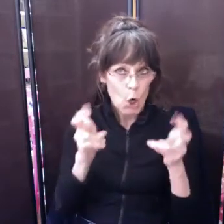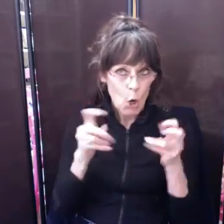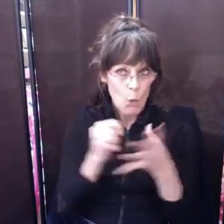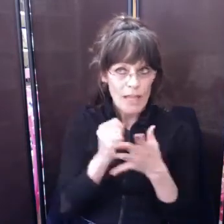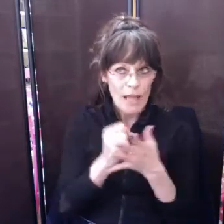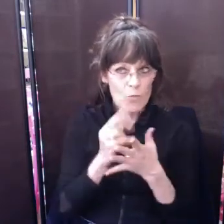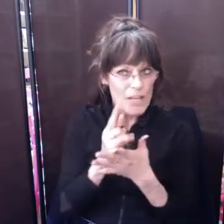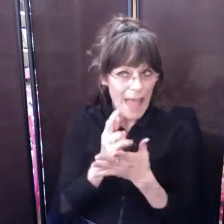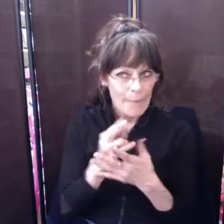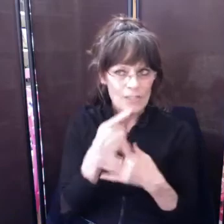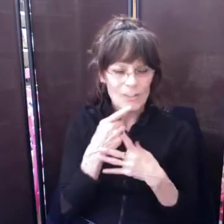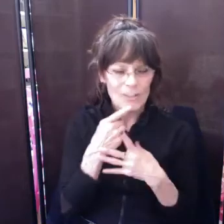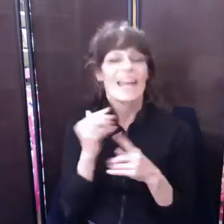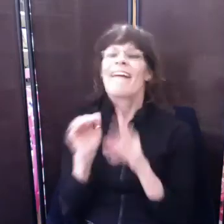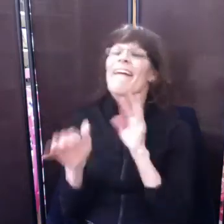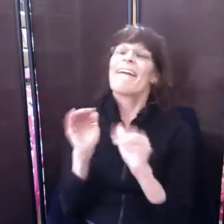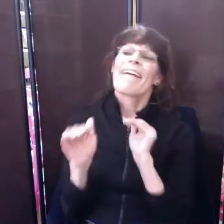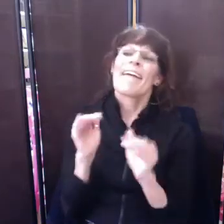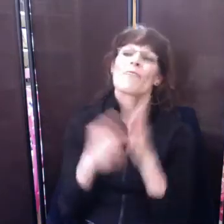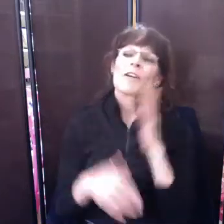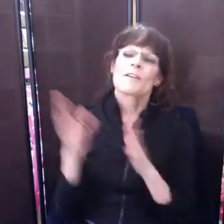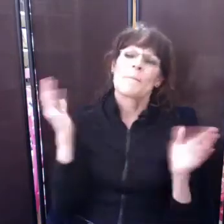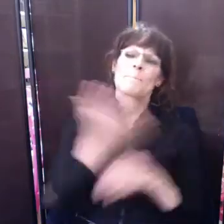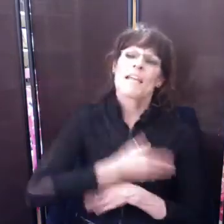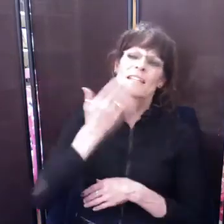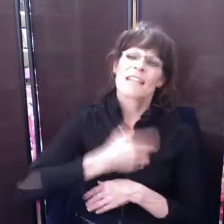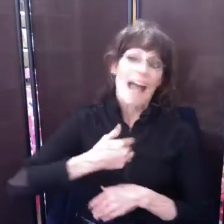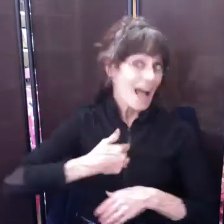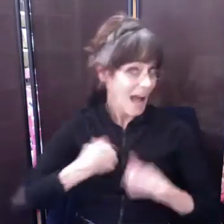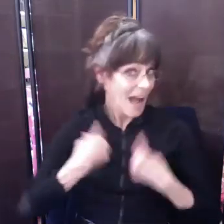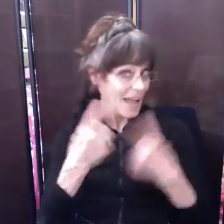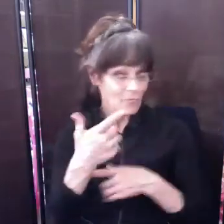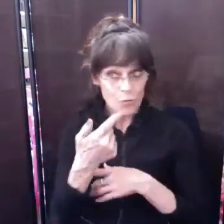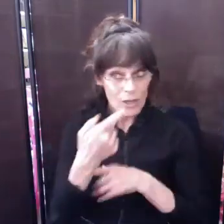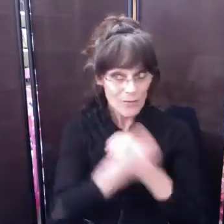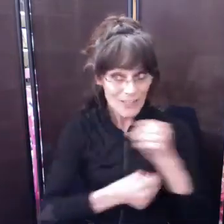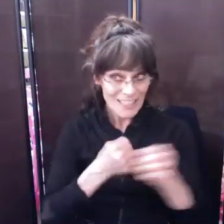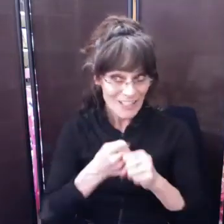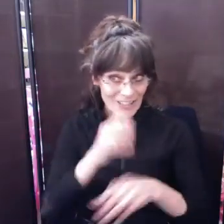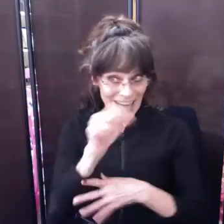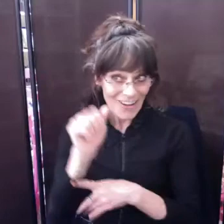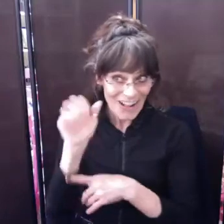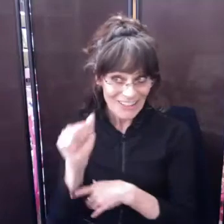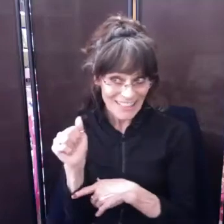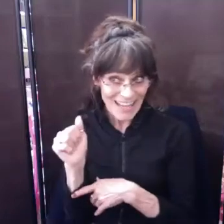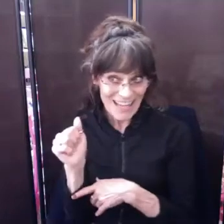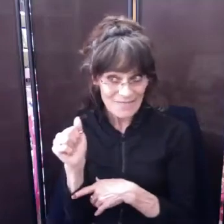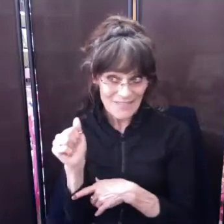So I said, "Hey," I said, "what an amazing coincidence." I said, "I have 21 years in Alcoholics Anonymous." And I was like, oh shit,